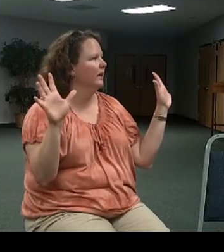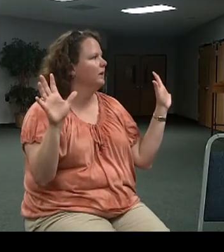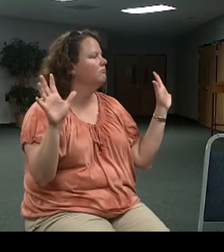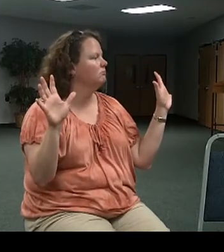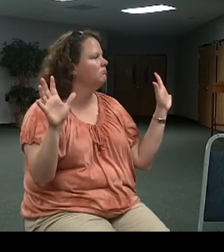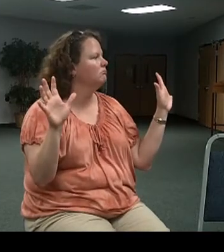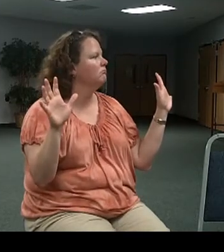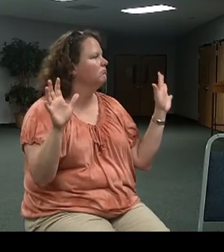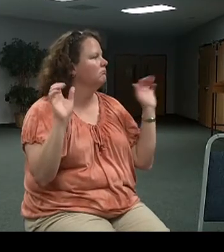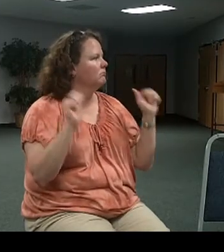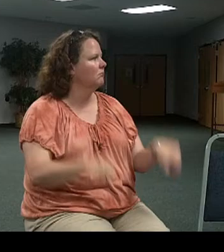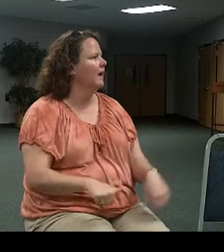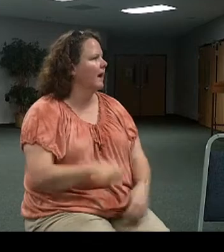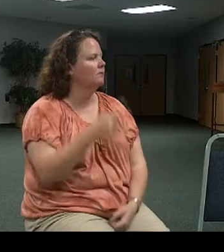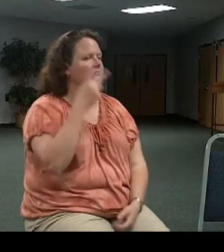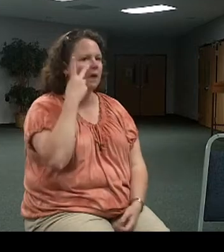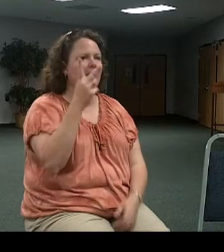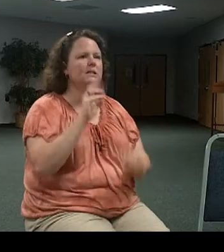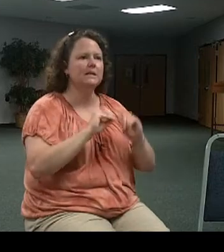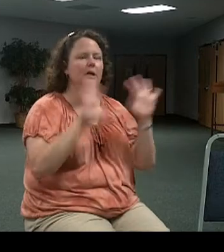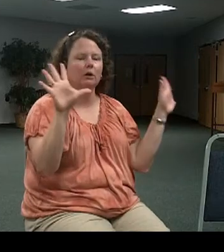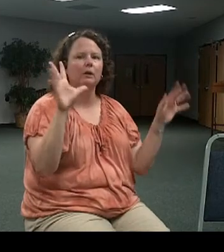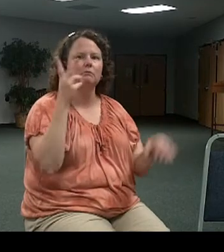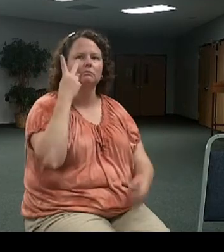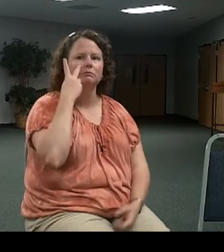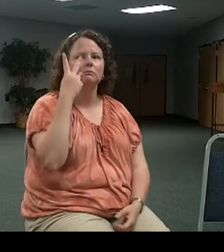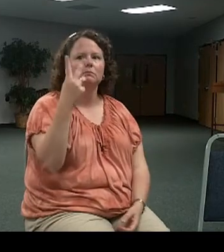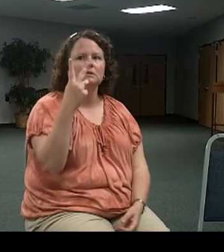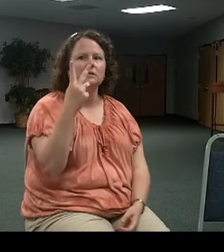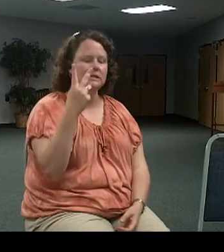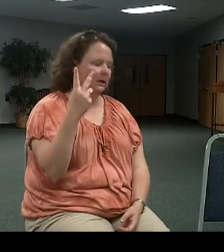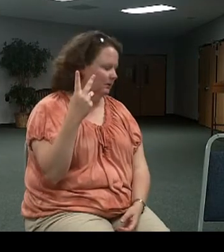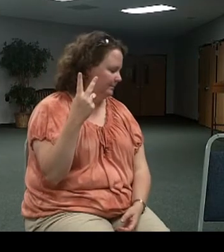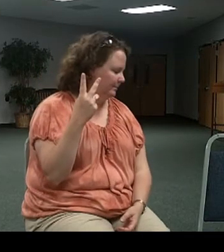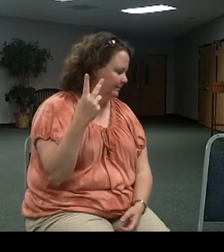clearly. I can see clearly. See.